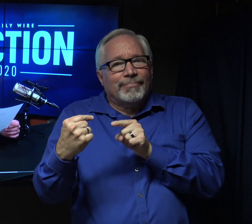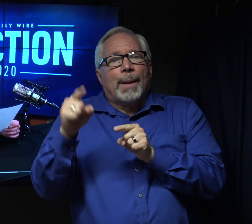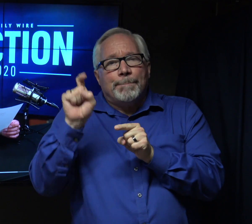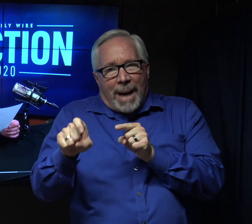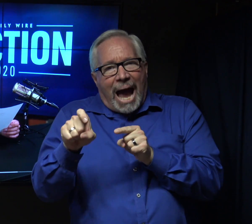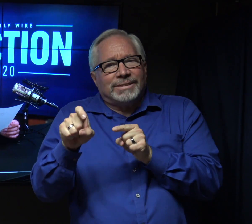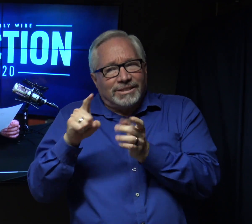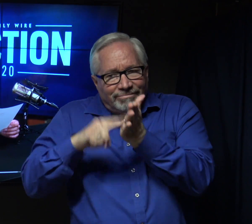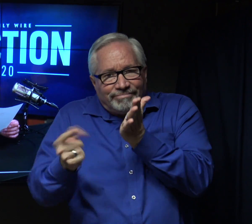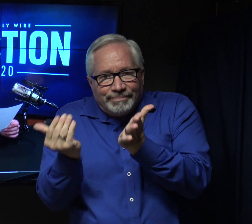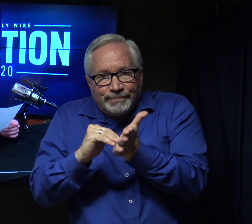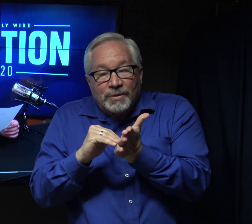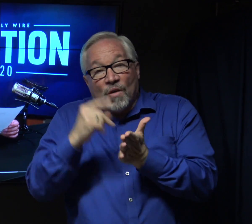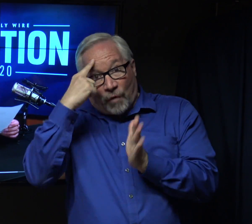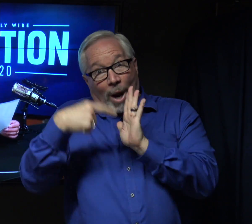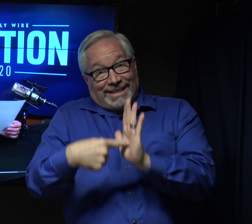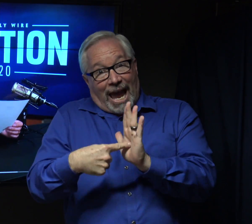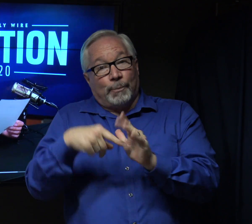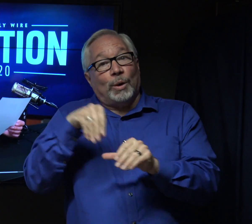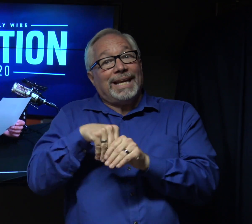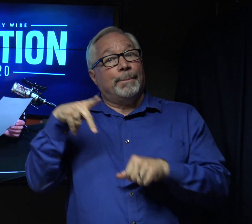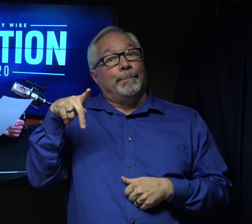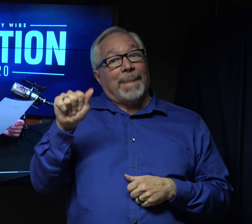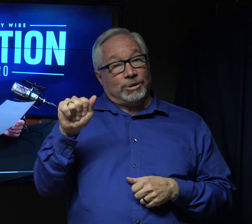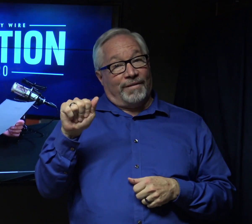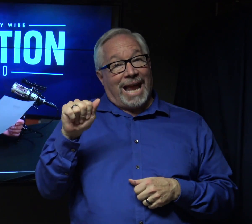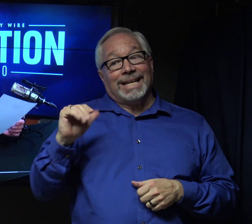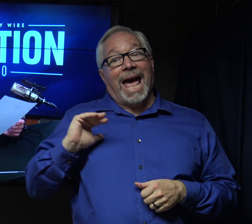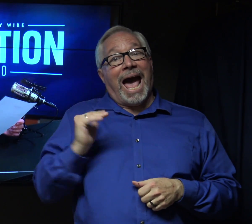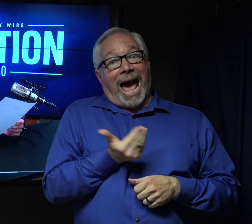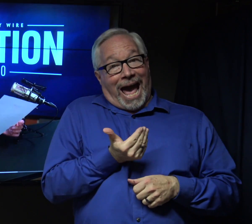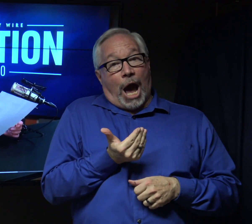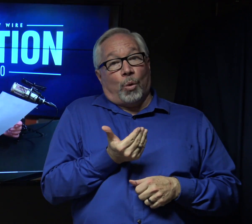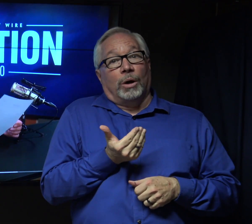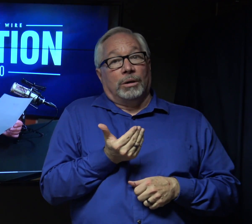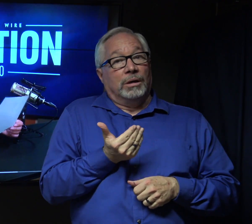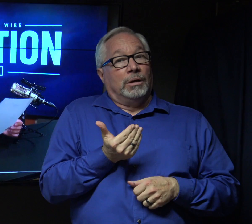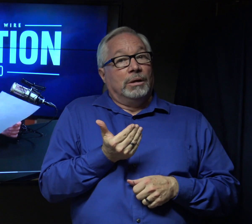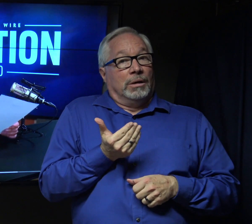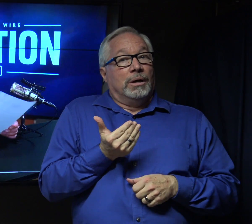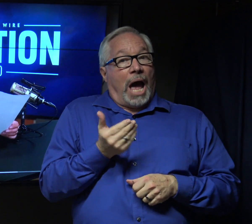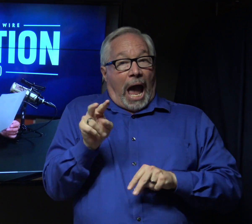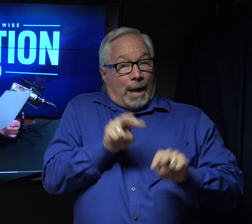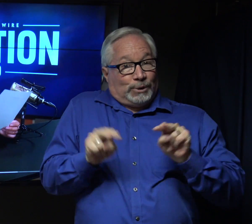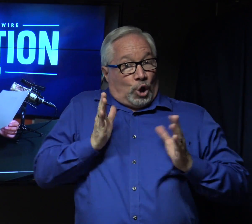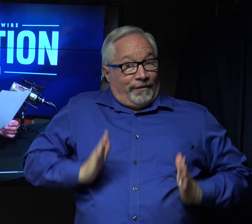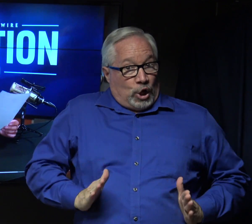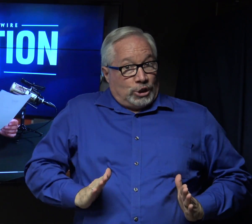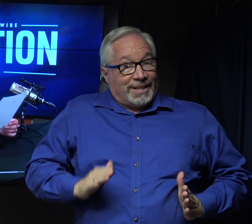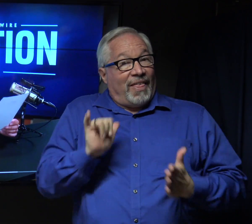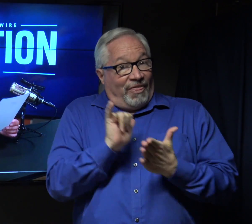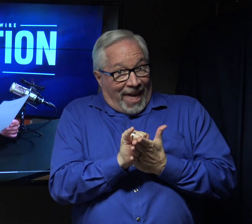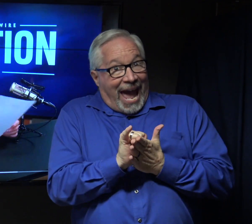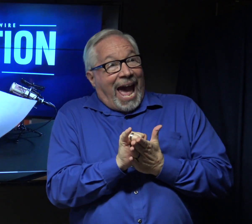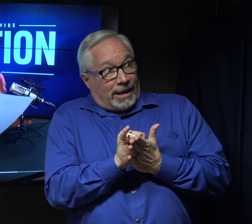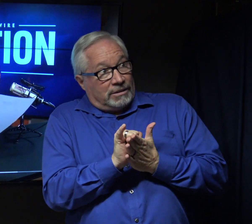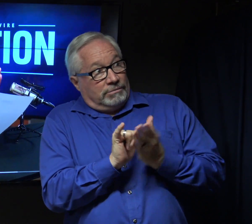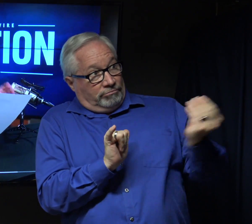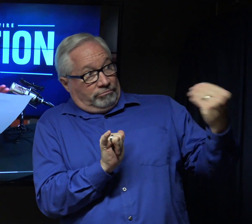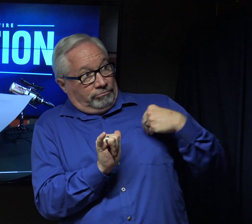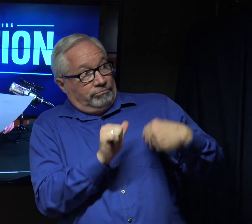for example, our legal observers were not permitted meaningful access to watch the counting process. Legal votes decide who is